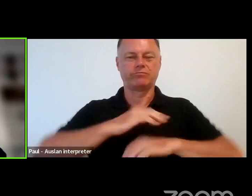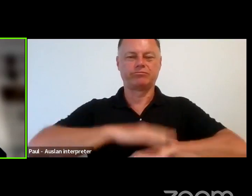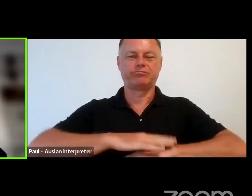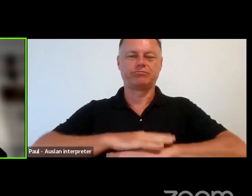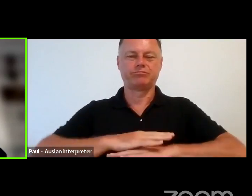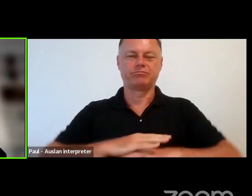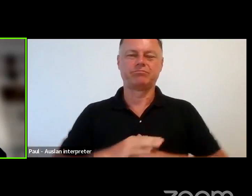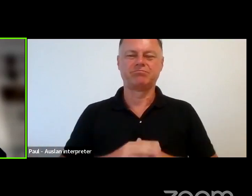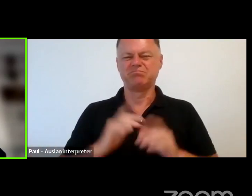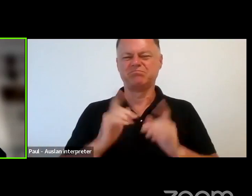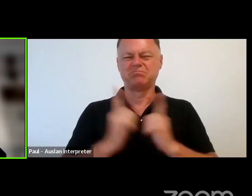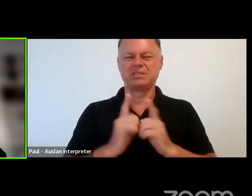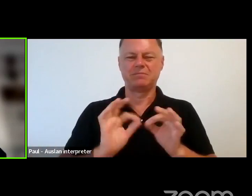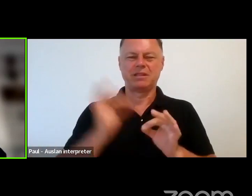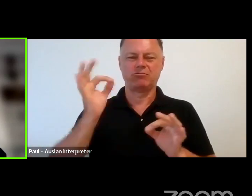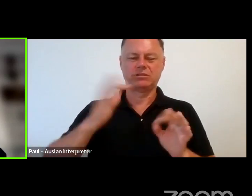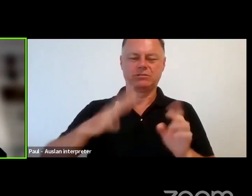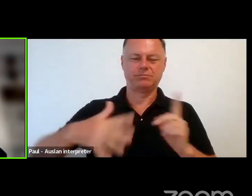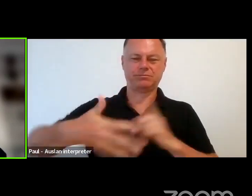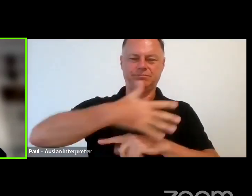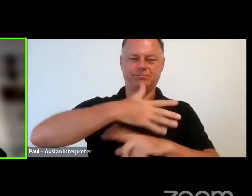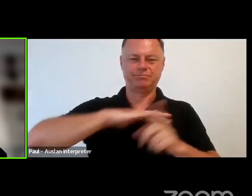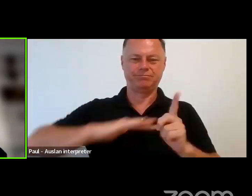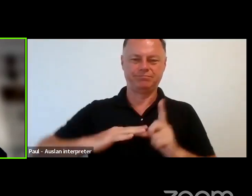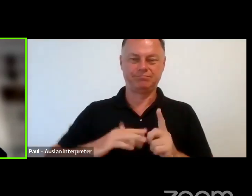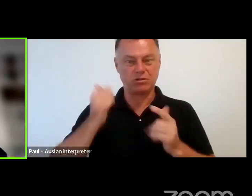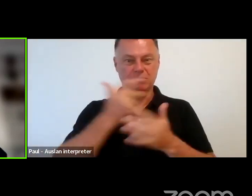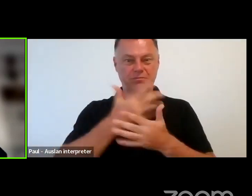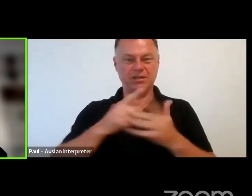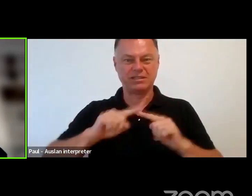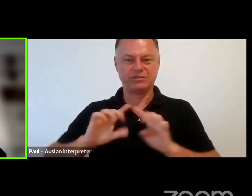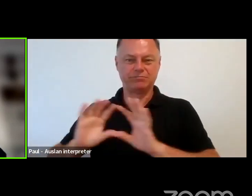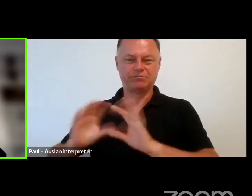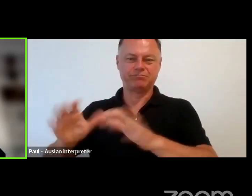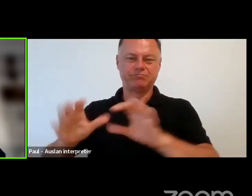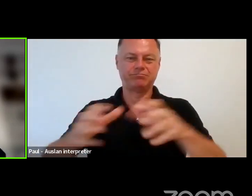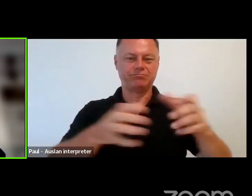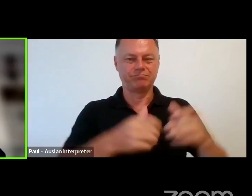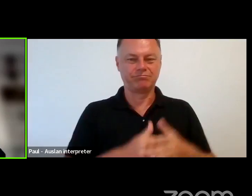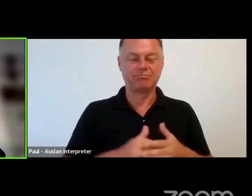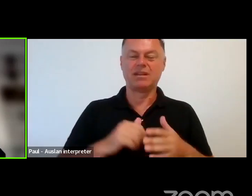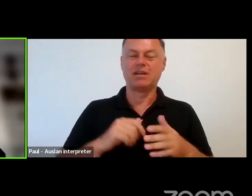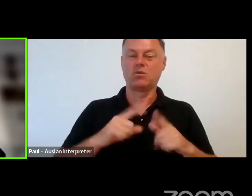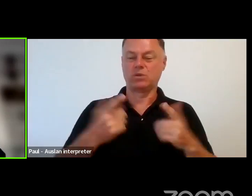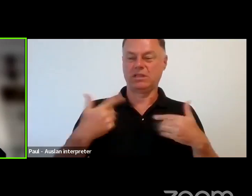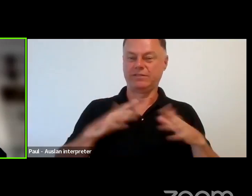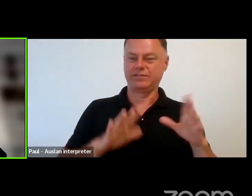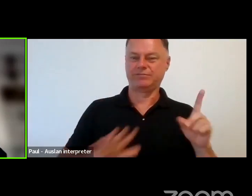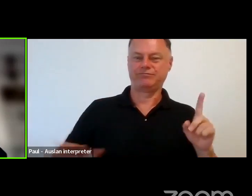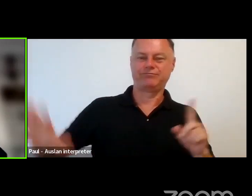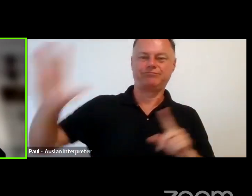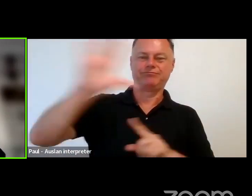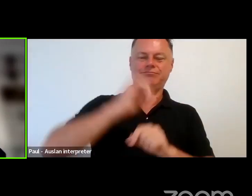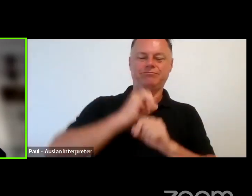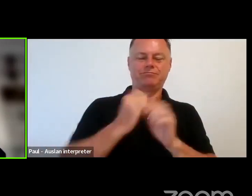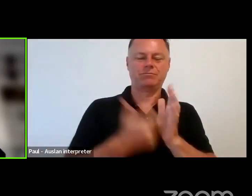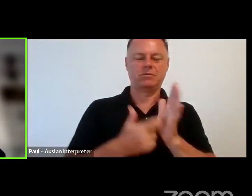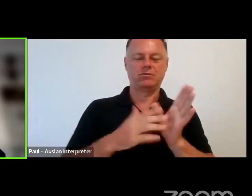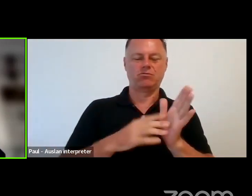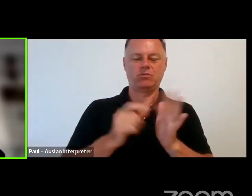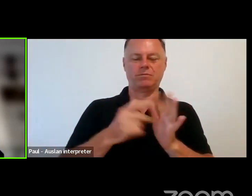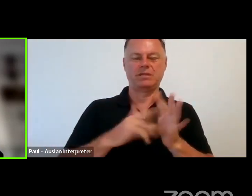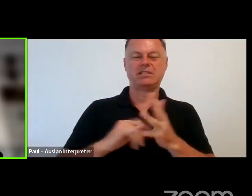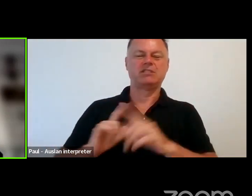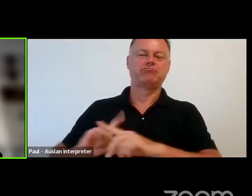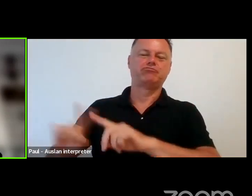around Ballarat. I know there are many tribal nations and their lands across our region of the Grampians, and we welcome all First